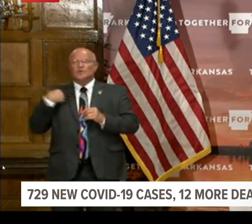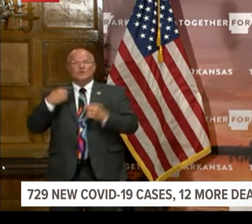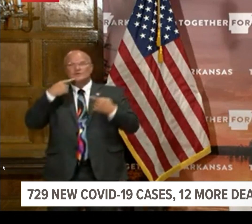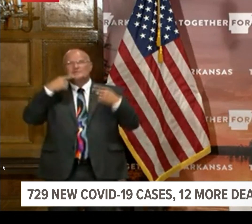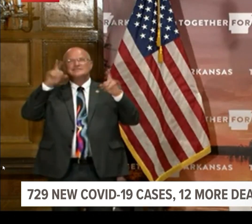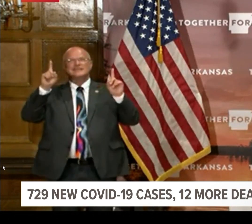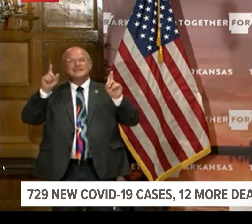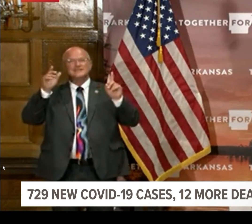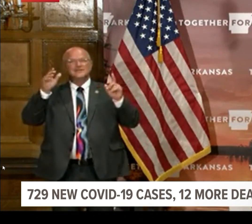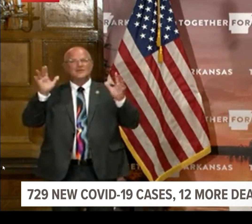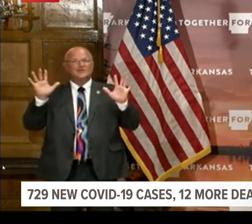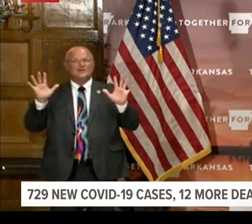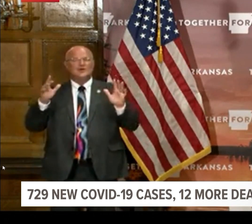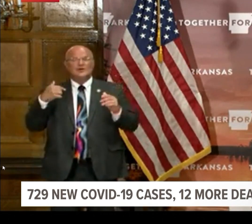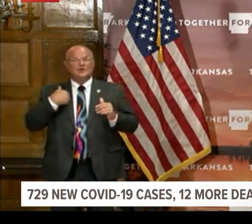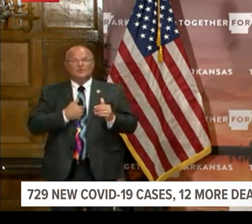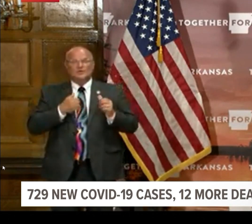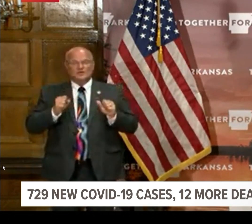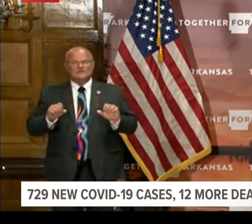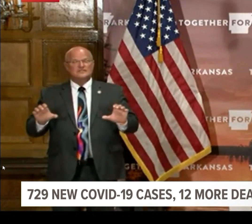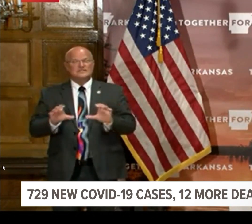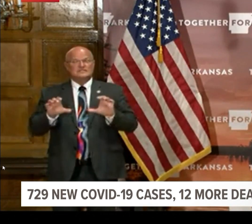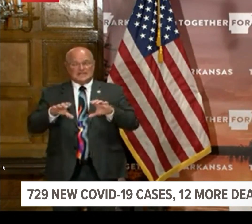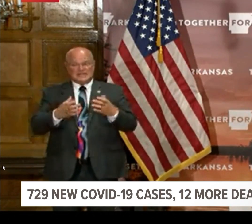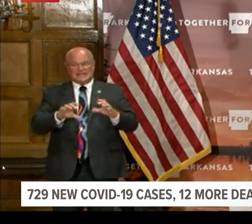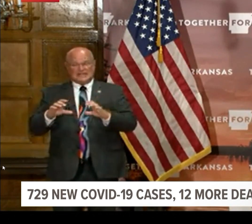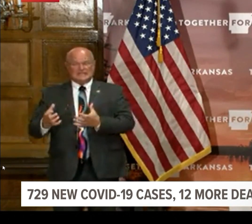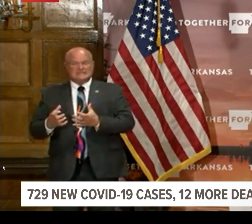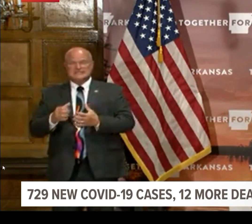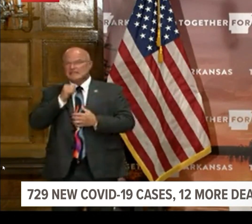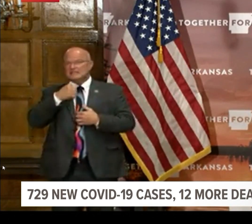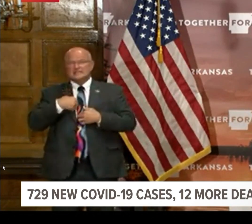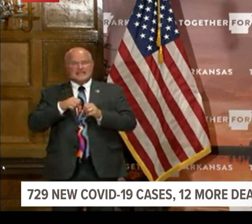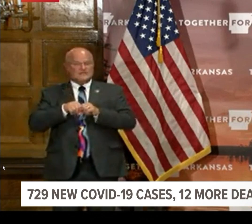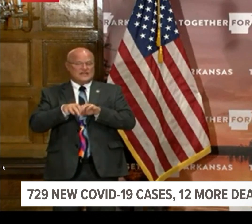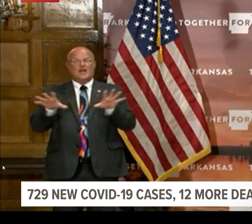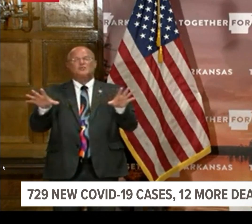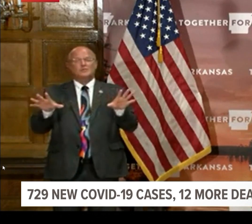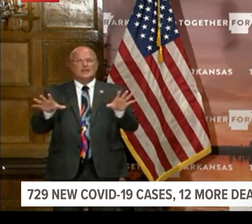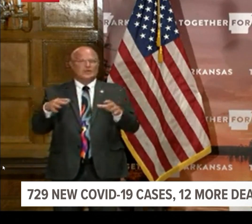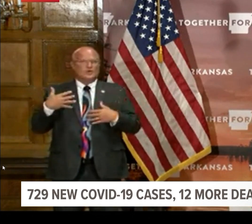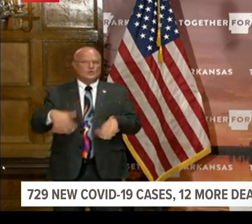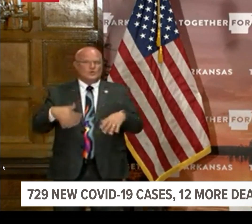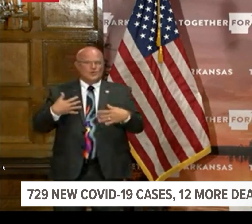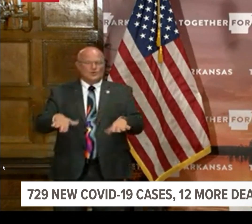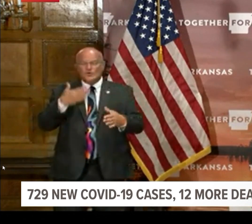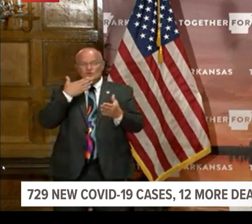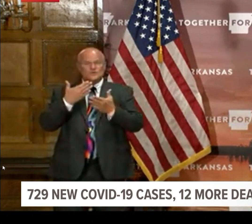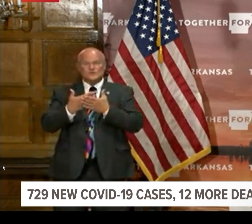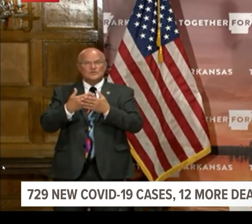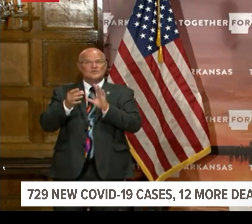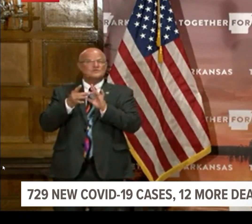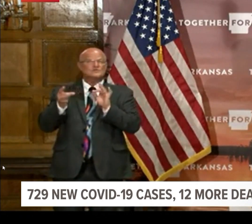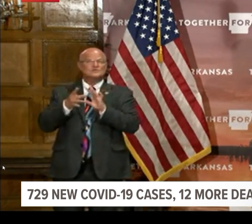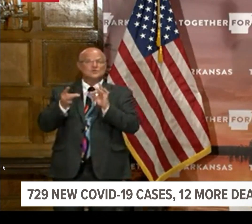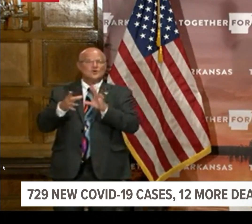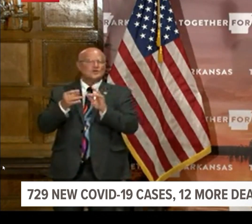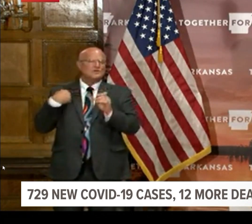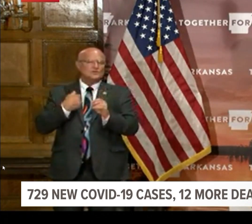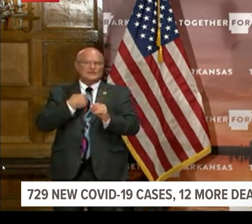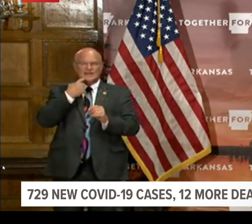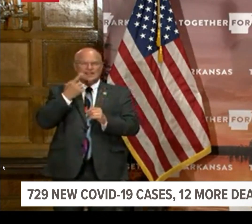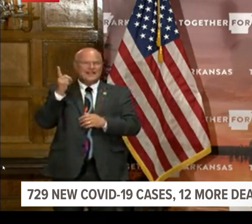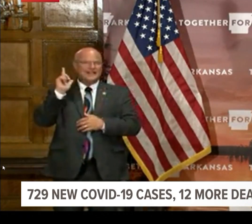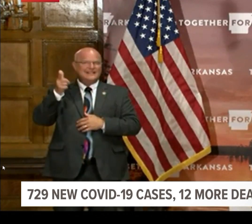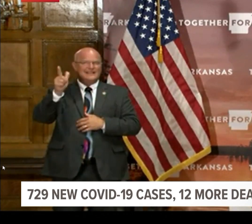successful, if we were able to conduct classes and we didn't have an outbreak? That's such a good